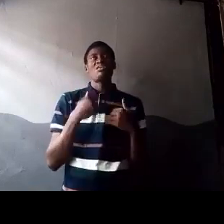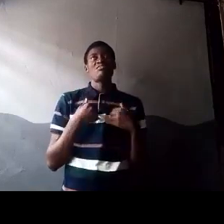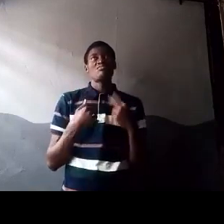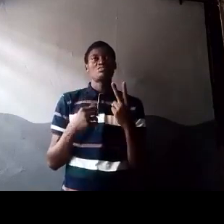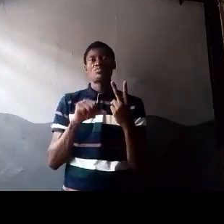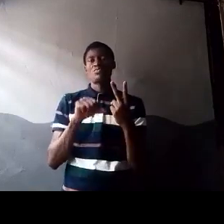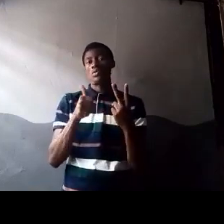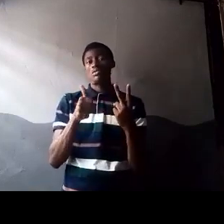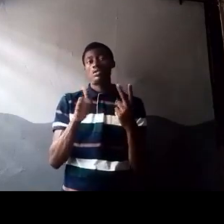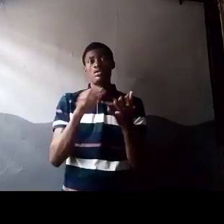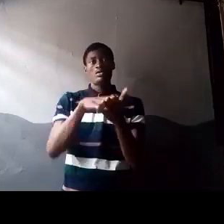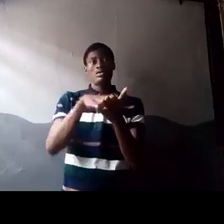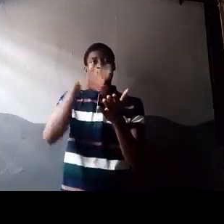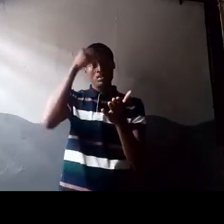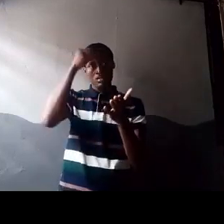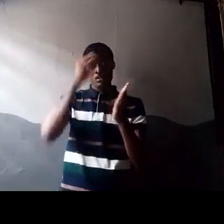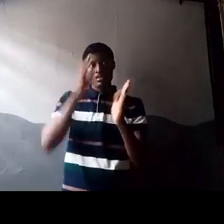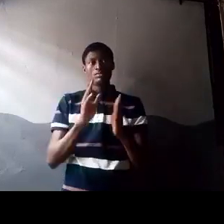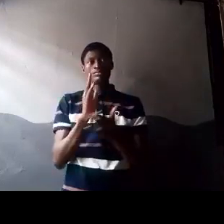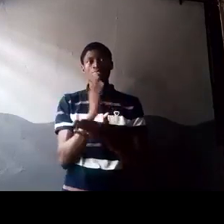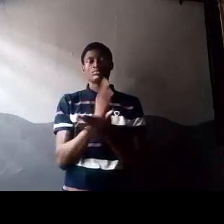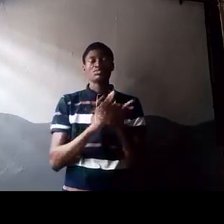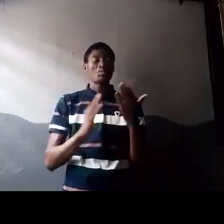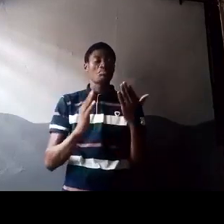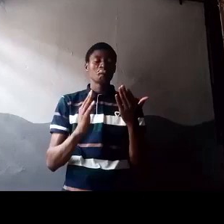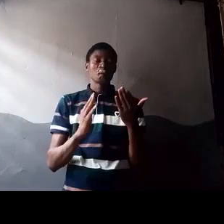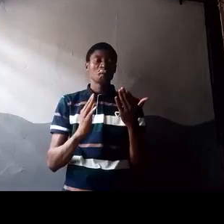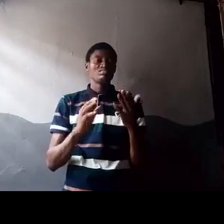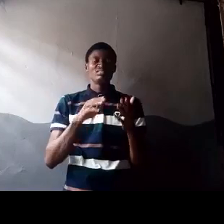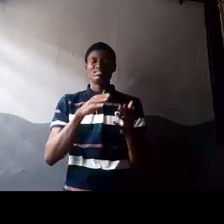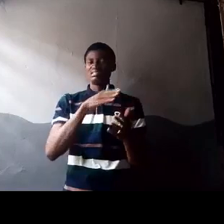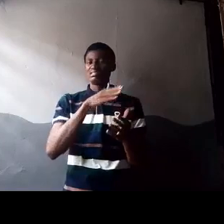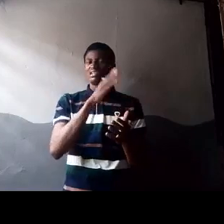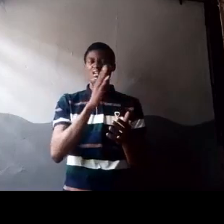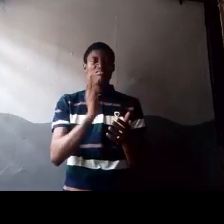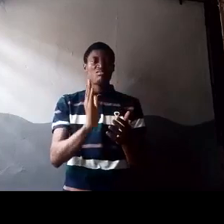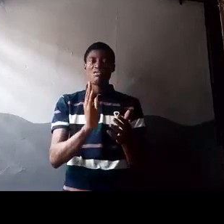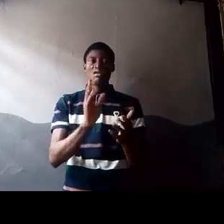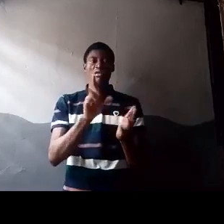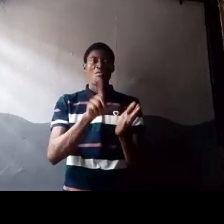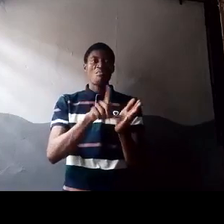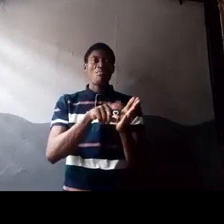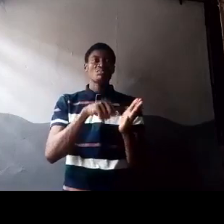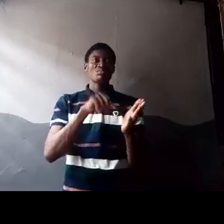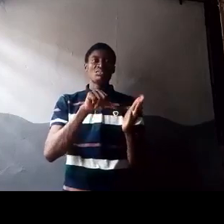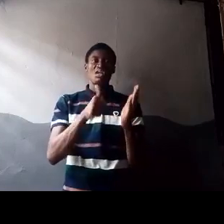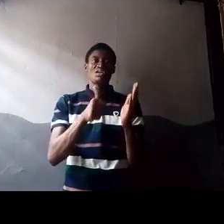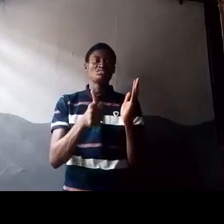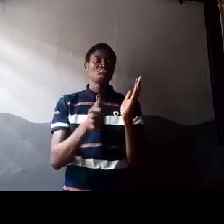some of them have never published any article in any journal. But